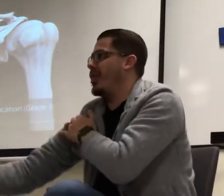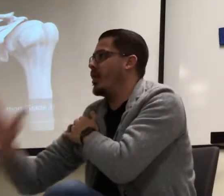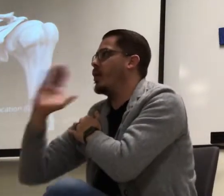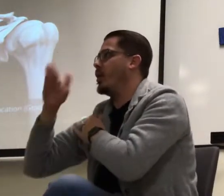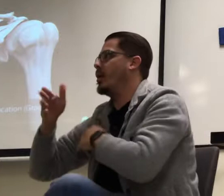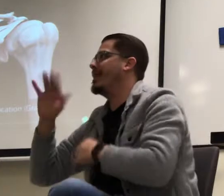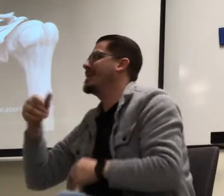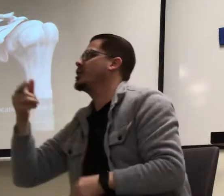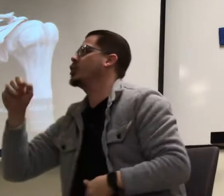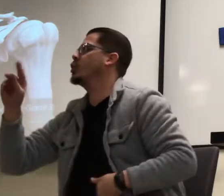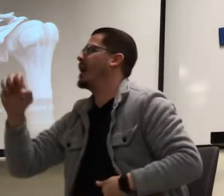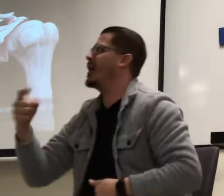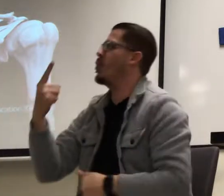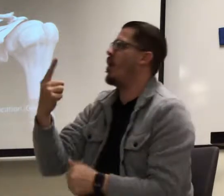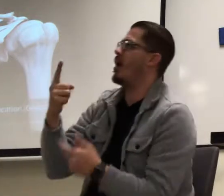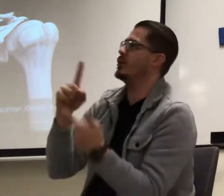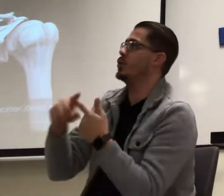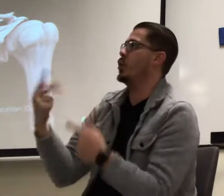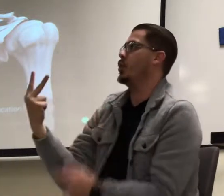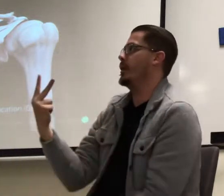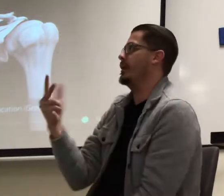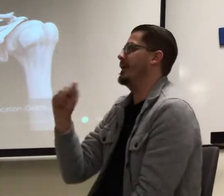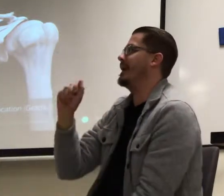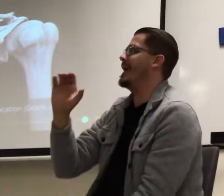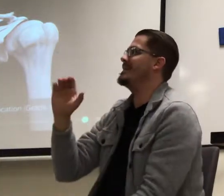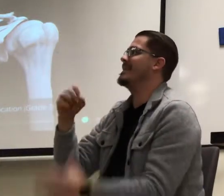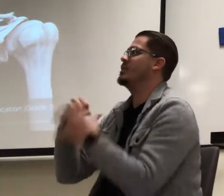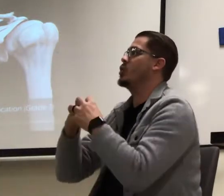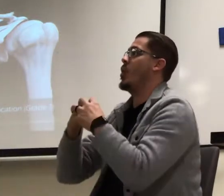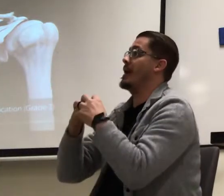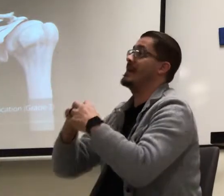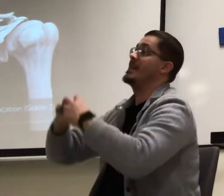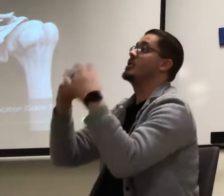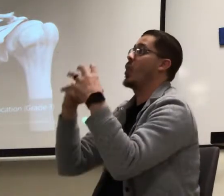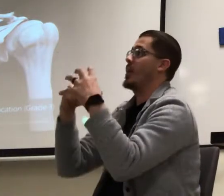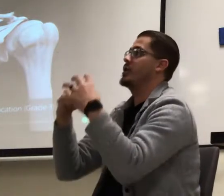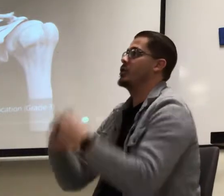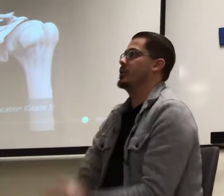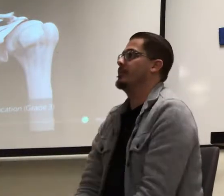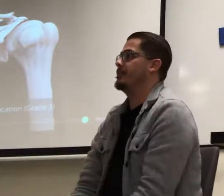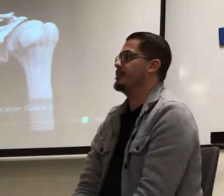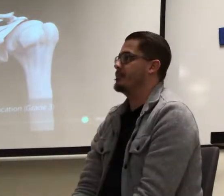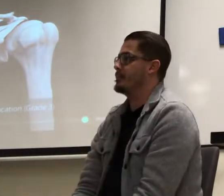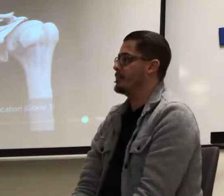like grade 1, grade 3 AC joint dislocations.